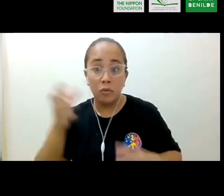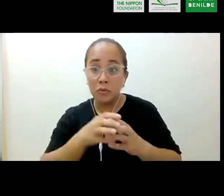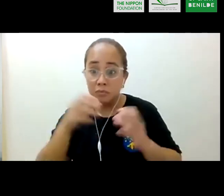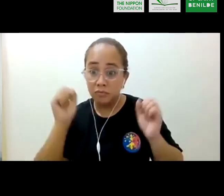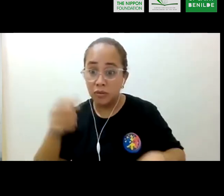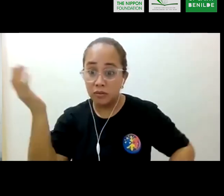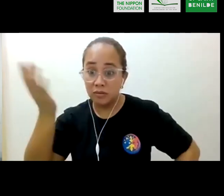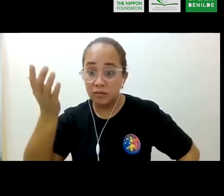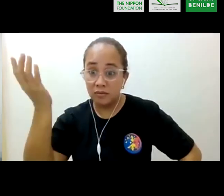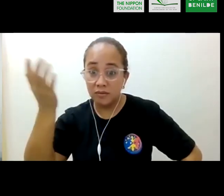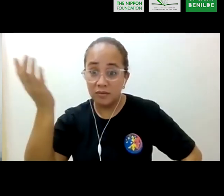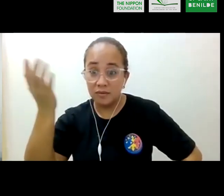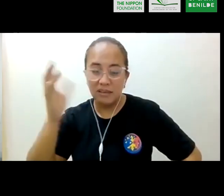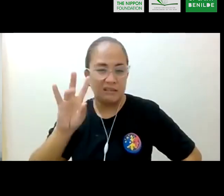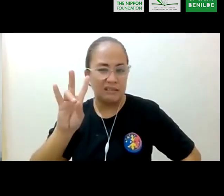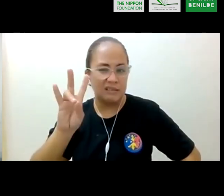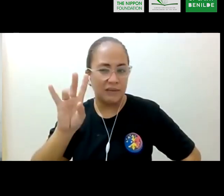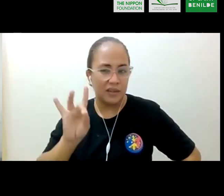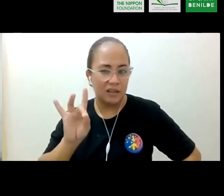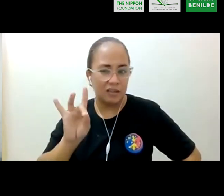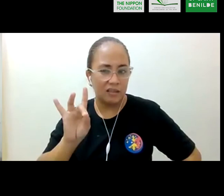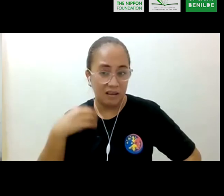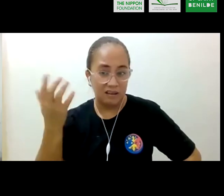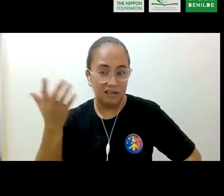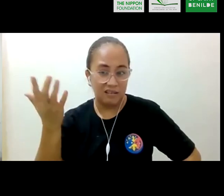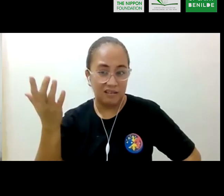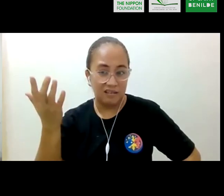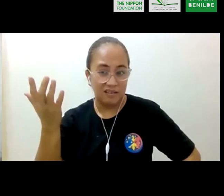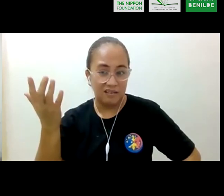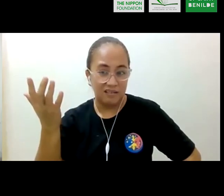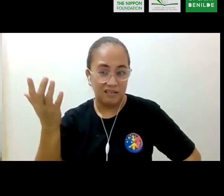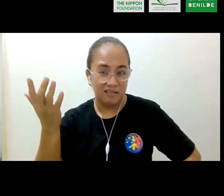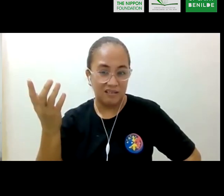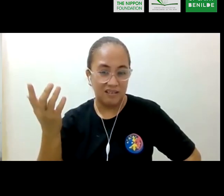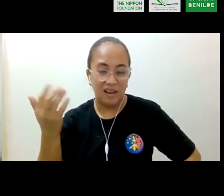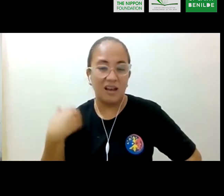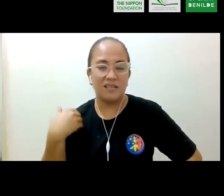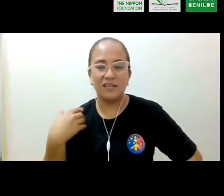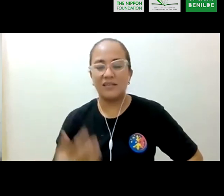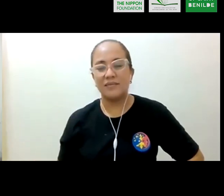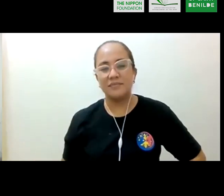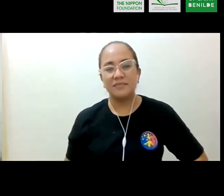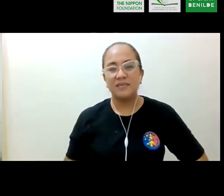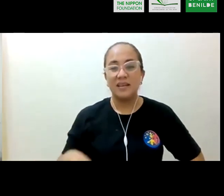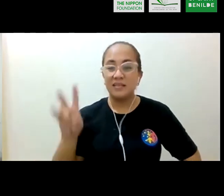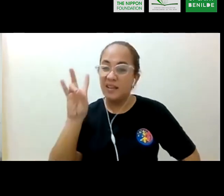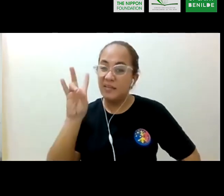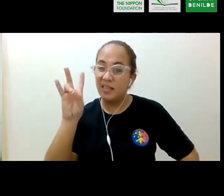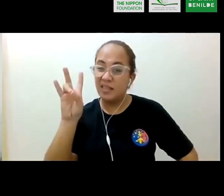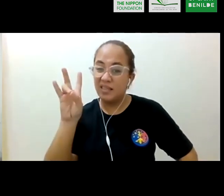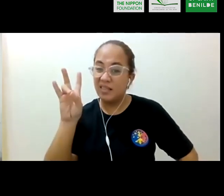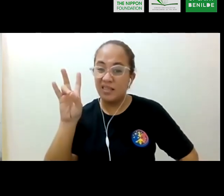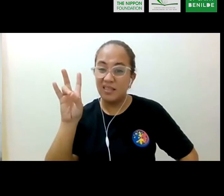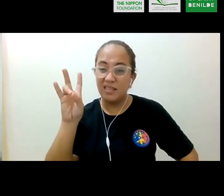7 and 8. or 7?